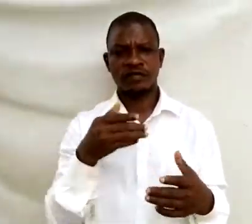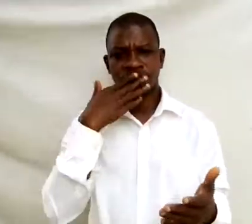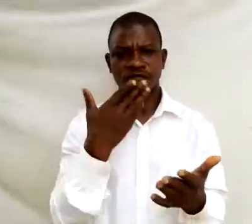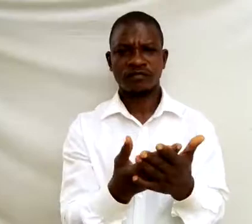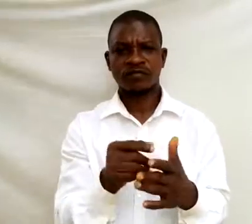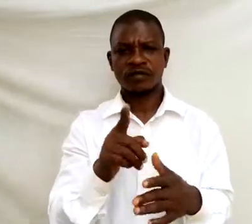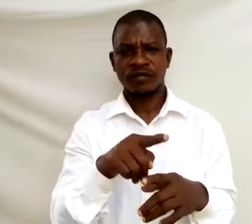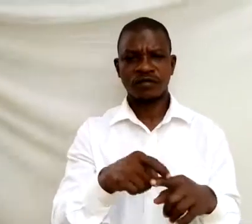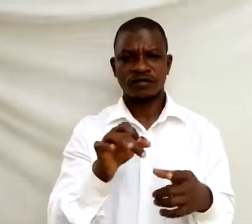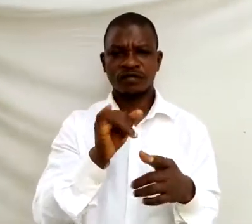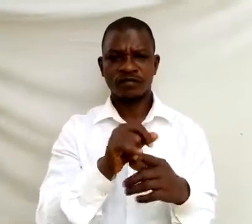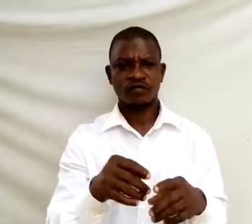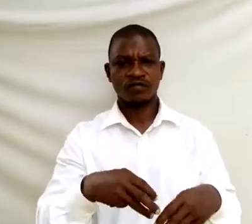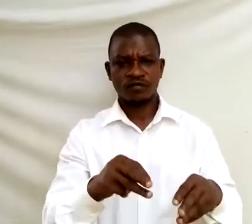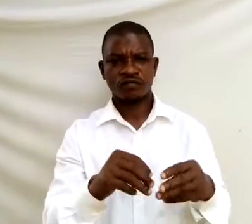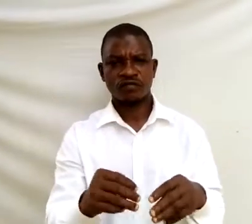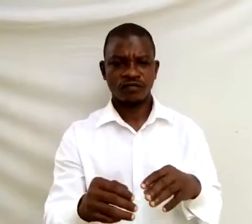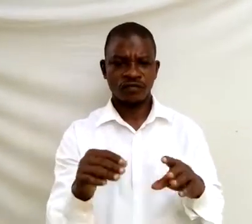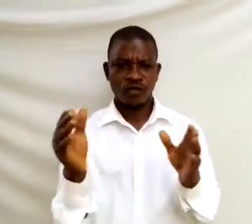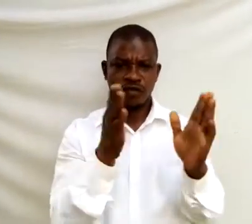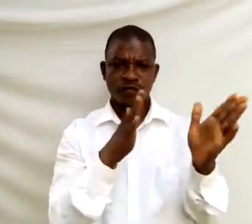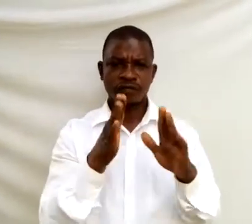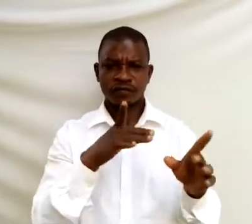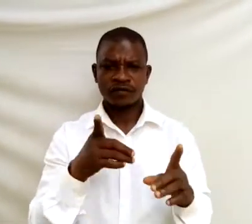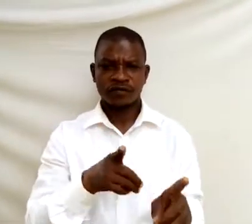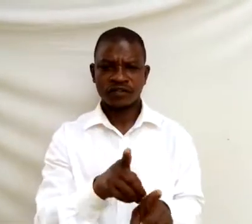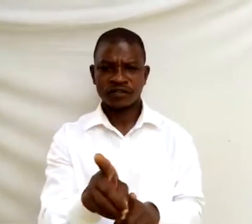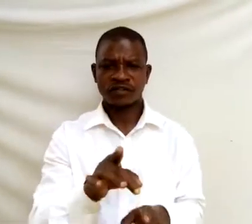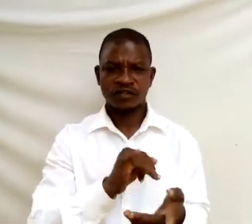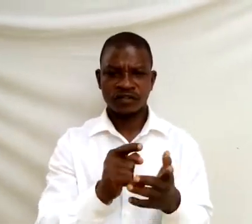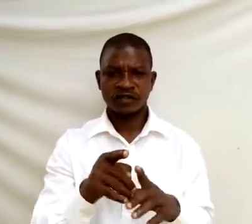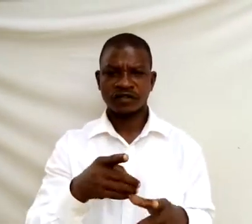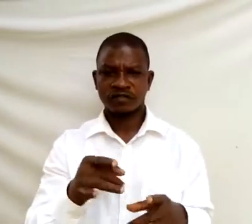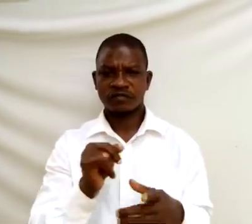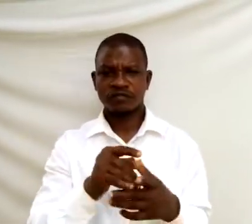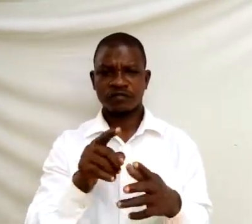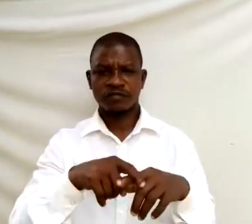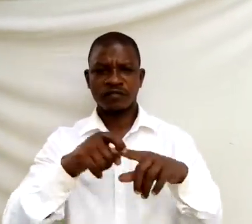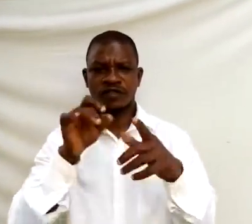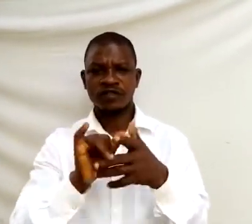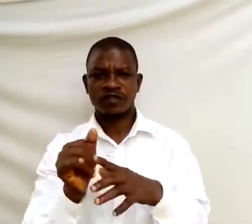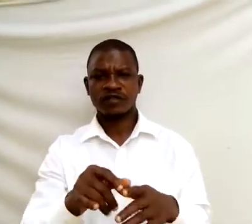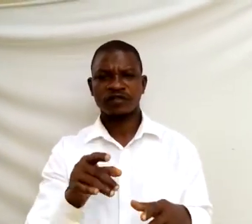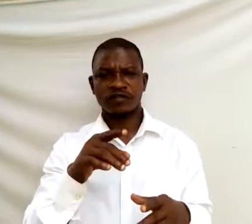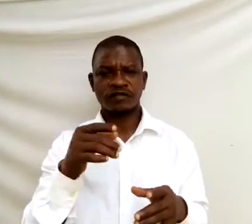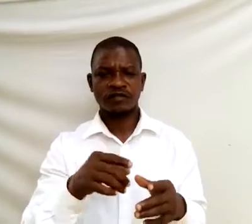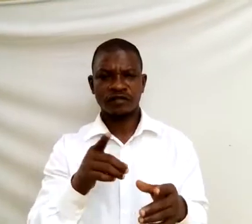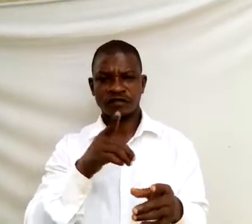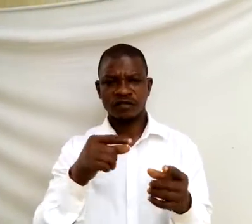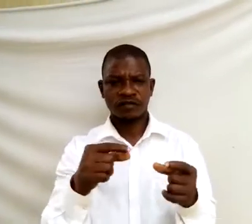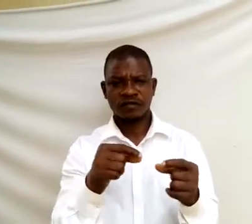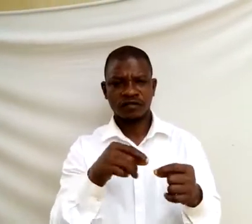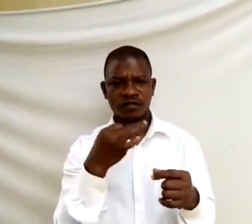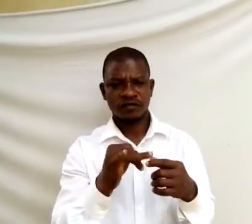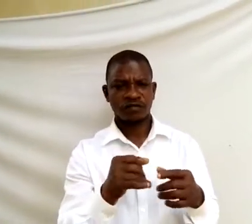to move in opposite directions depending upon the degree of